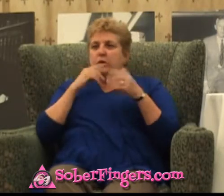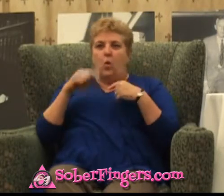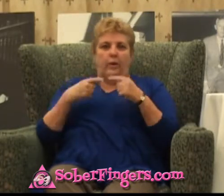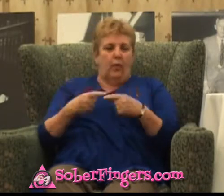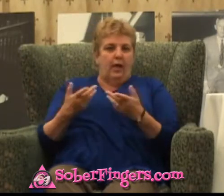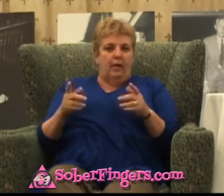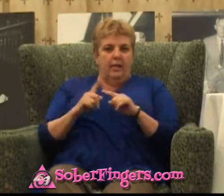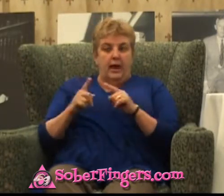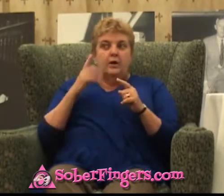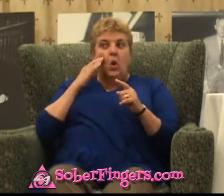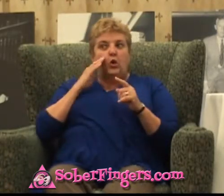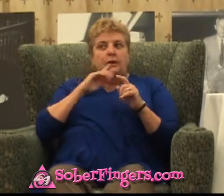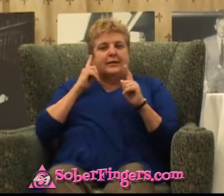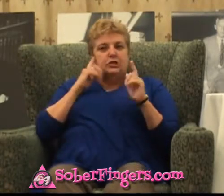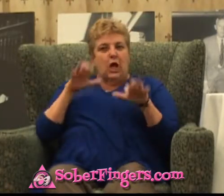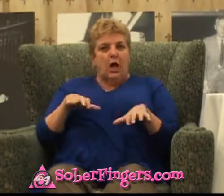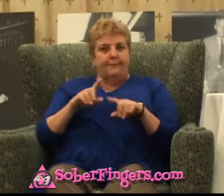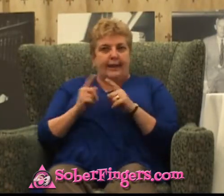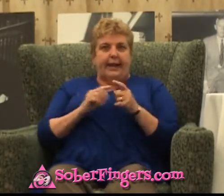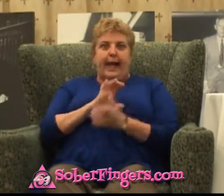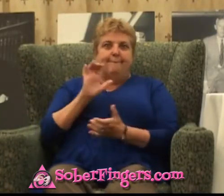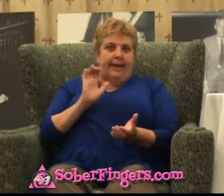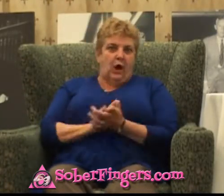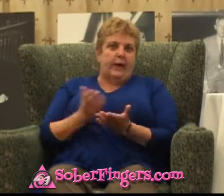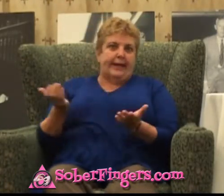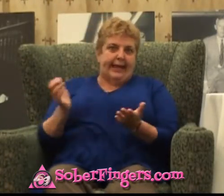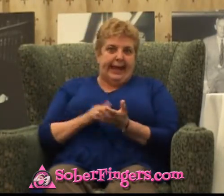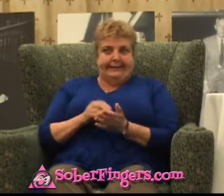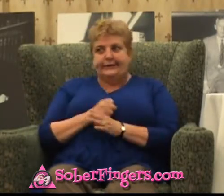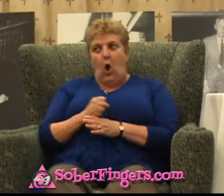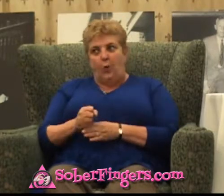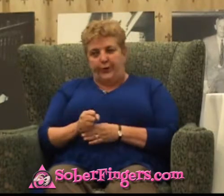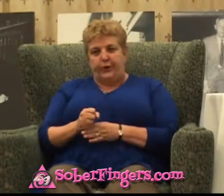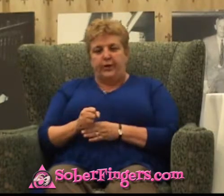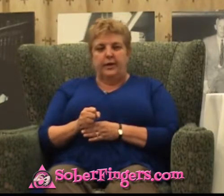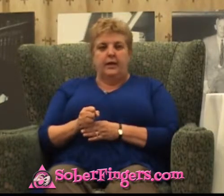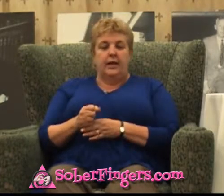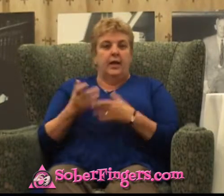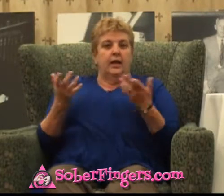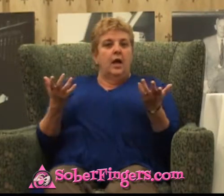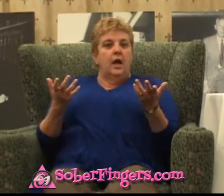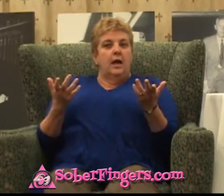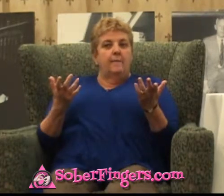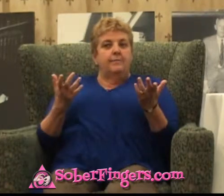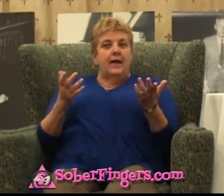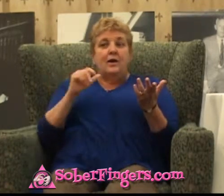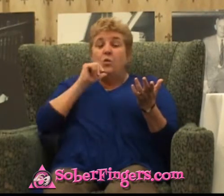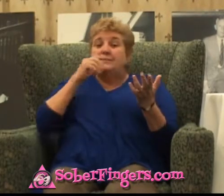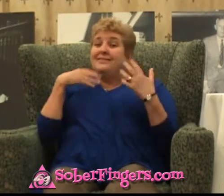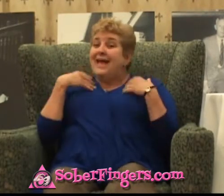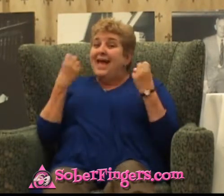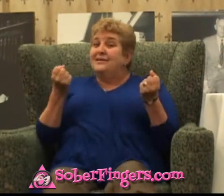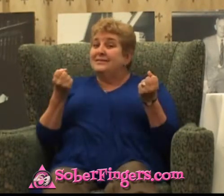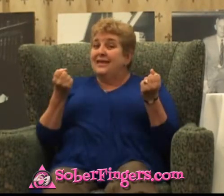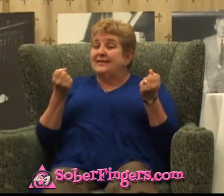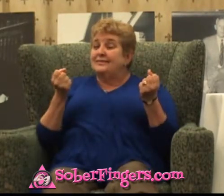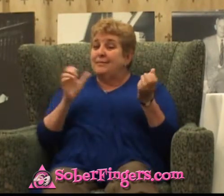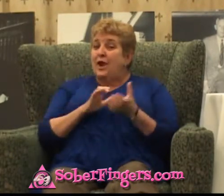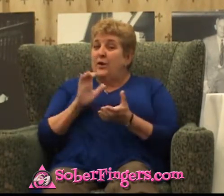but I had gotten myself married in sobriety. And it wasn't the healthiest marriage ever either, and I was trying to figure out what I was going